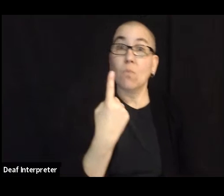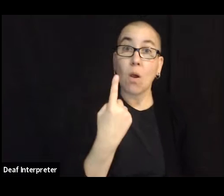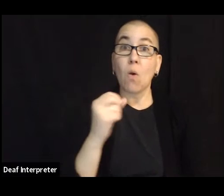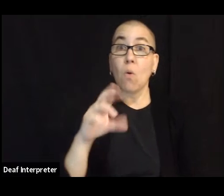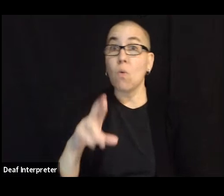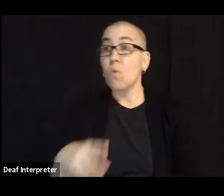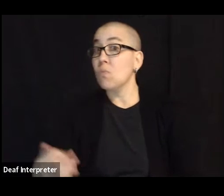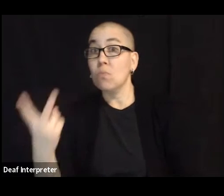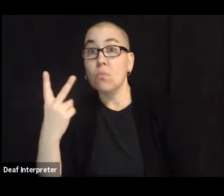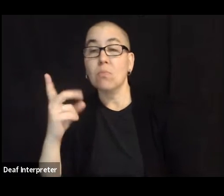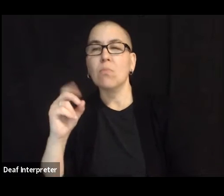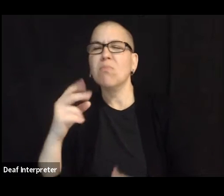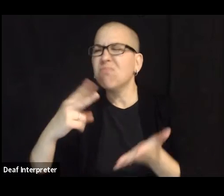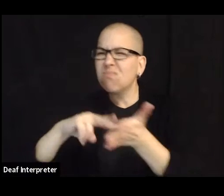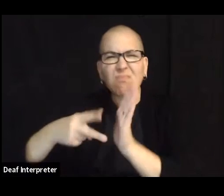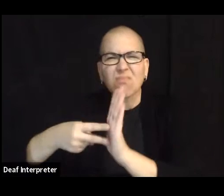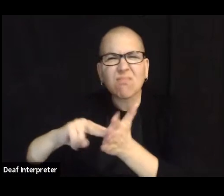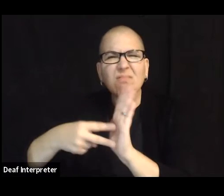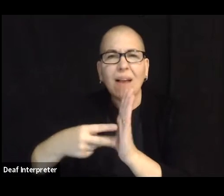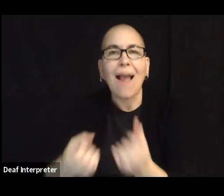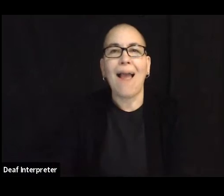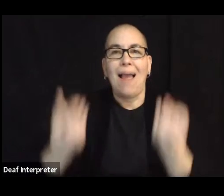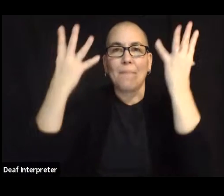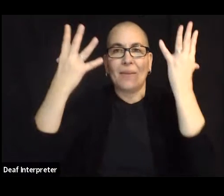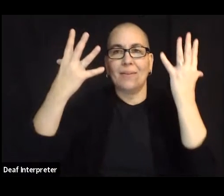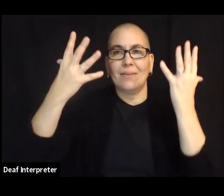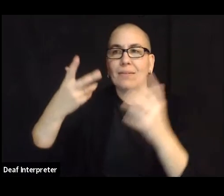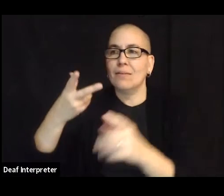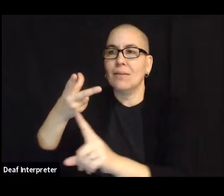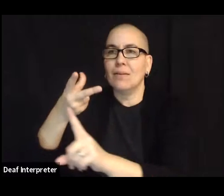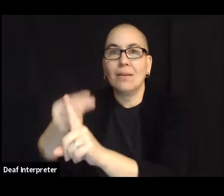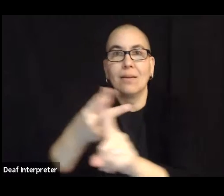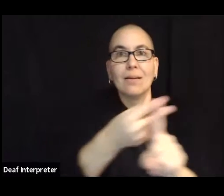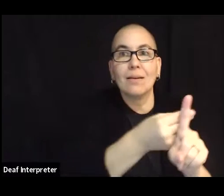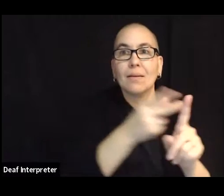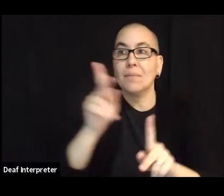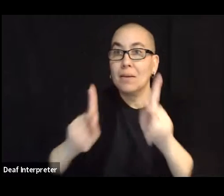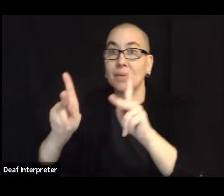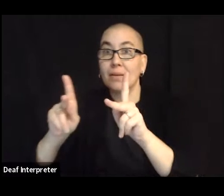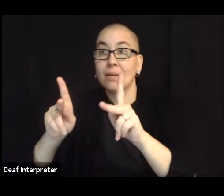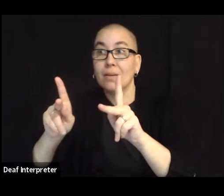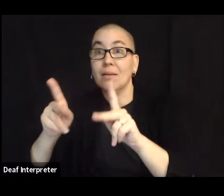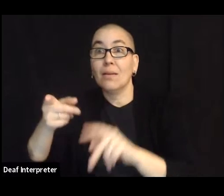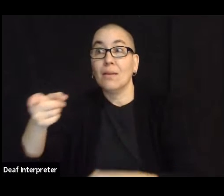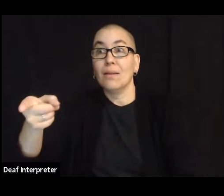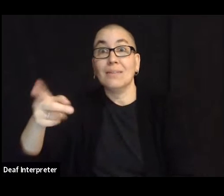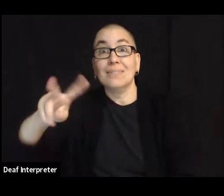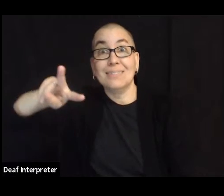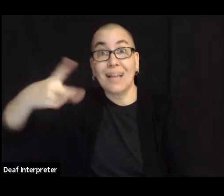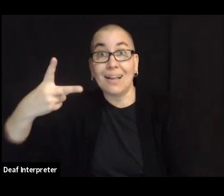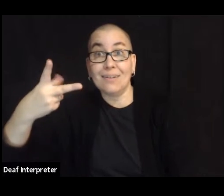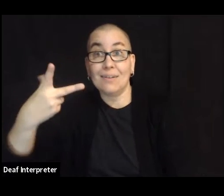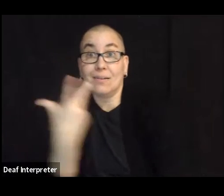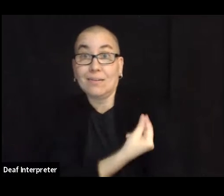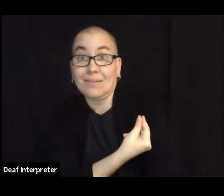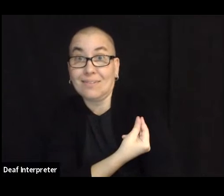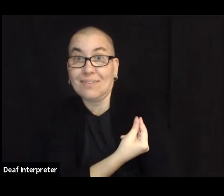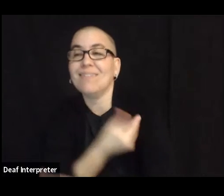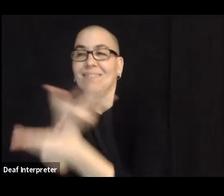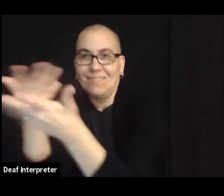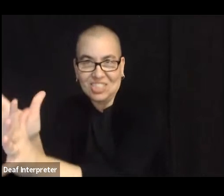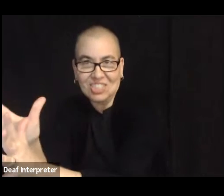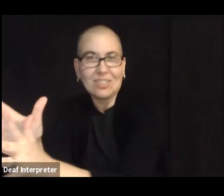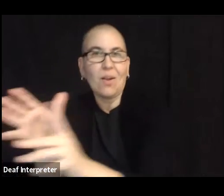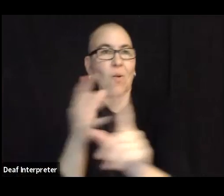doses administered. The people who have completed the series is a subset of that number. For currently available vaccines,